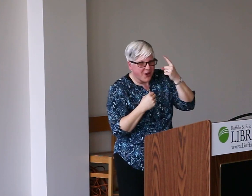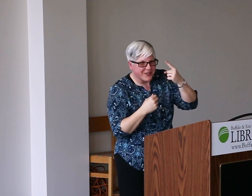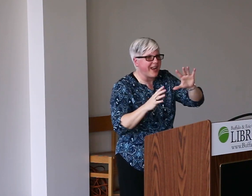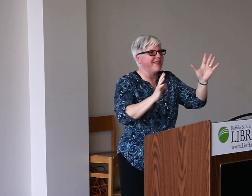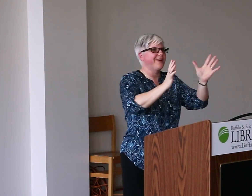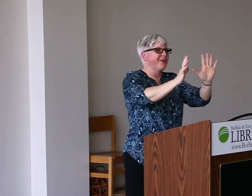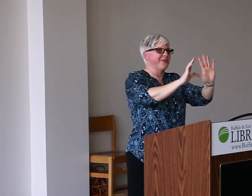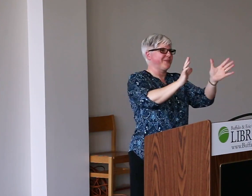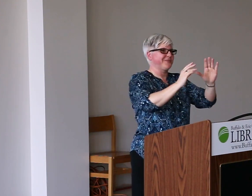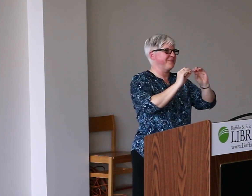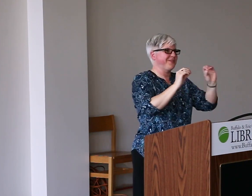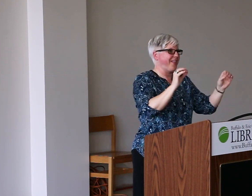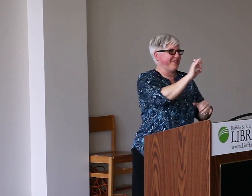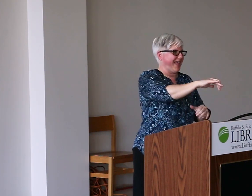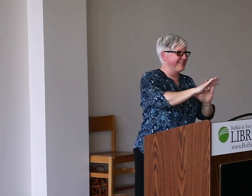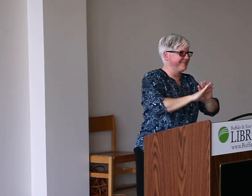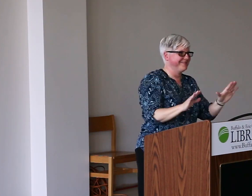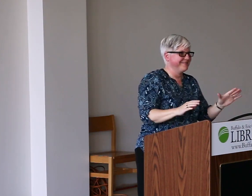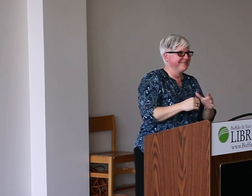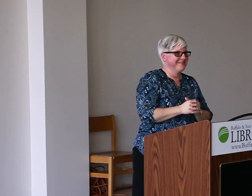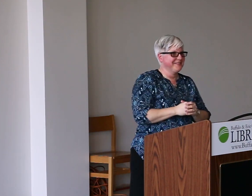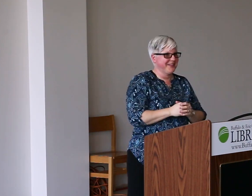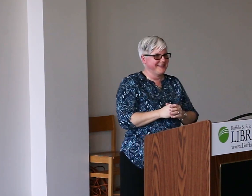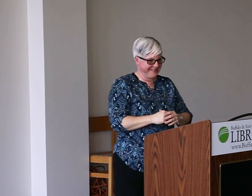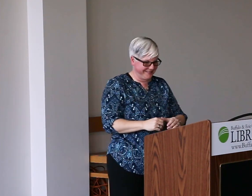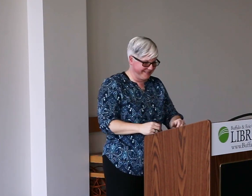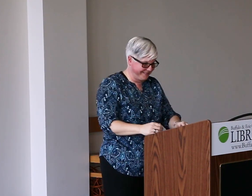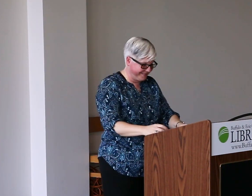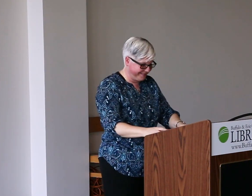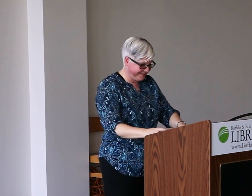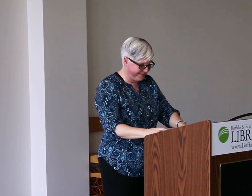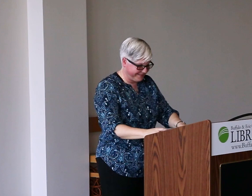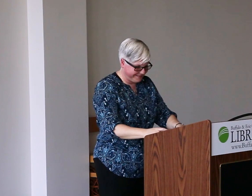hey, can you help me? I didn't understand that. No, I don't want any of that.